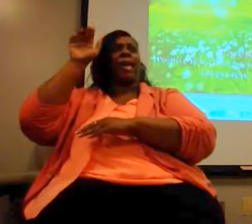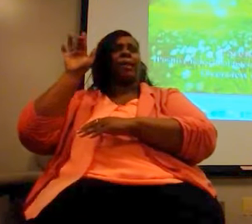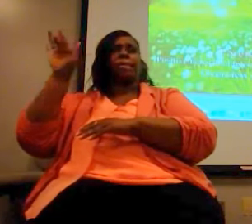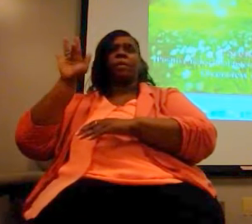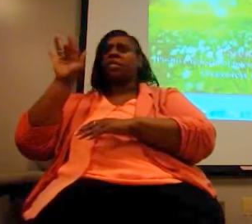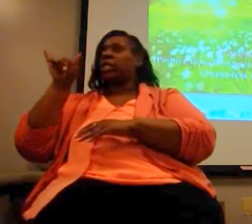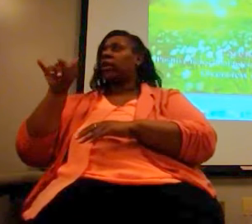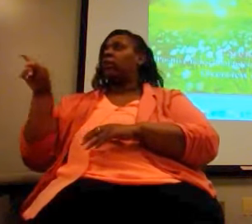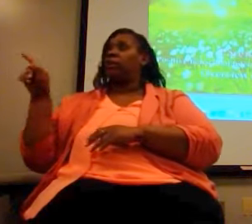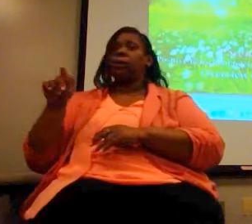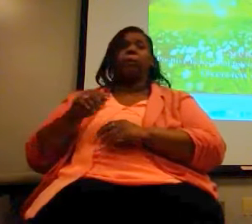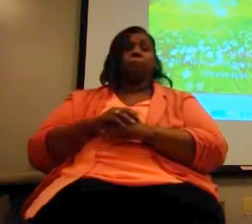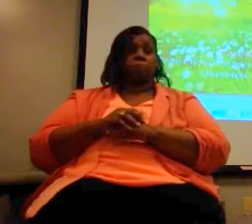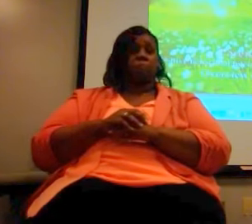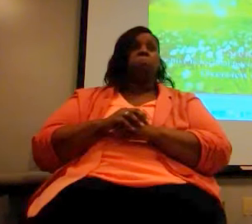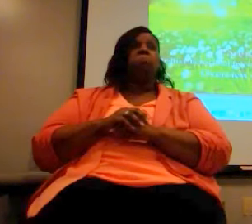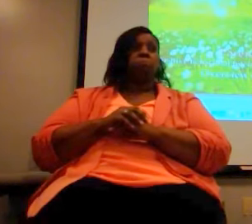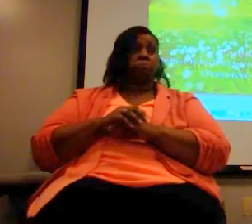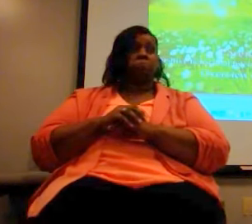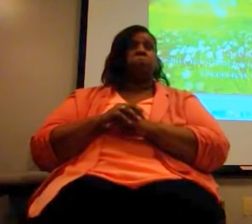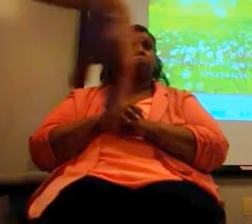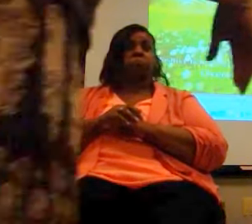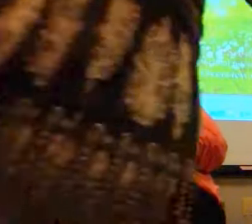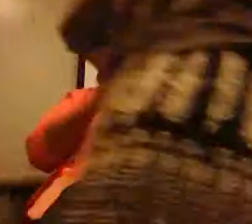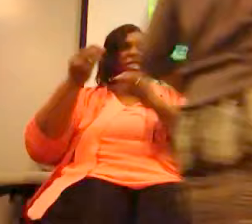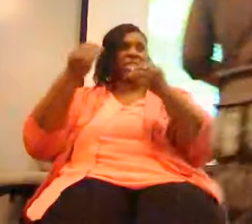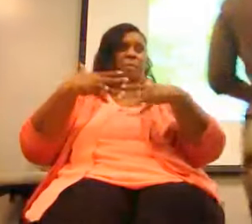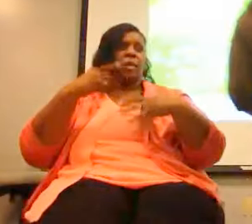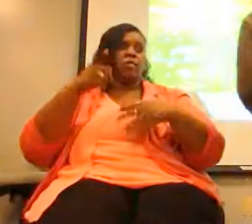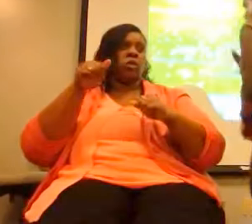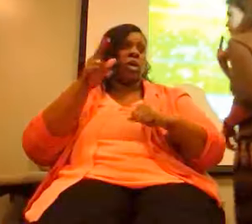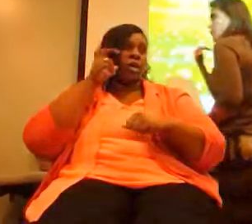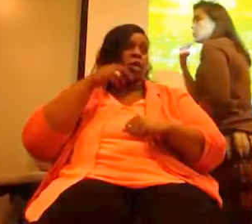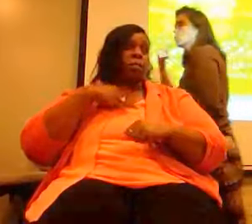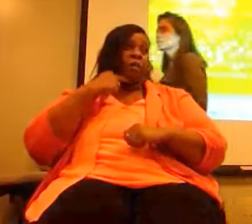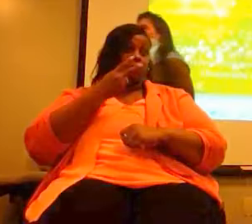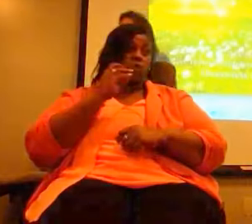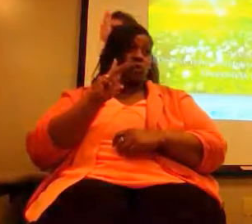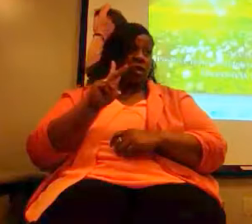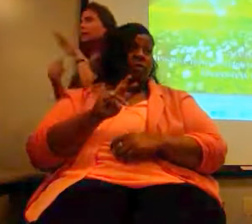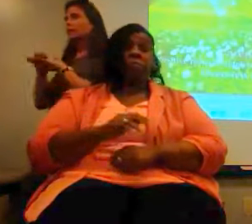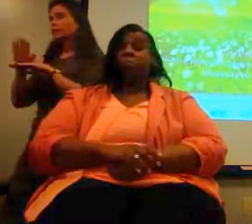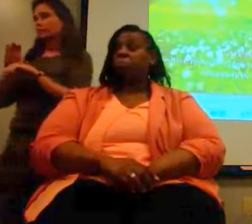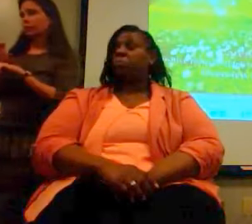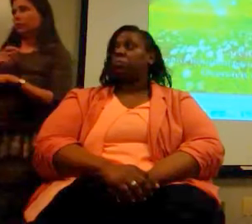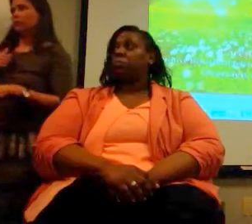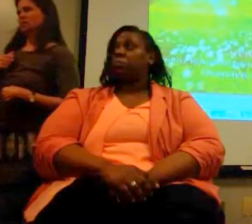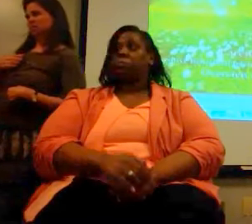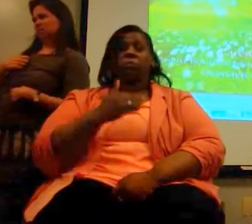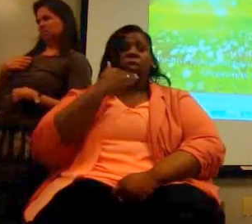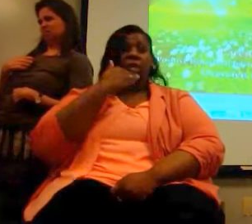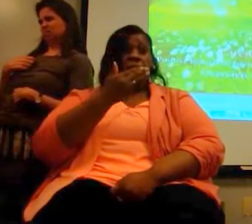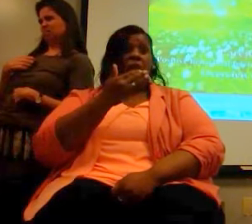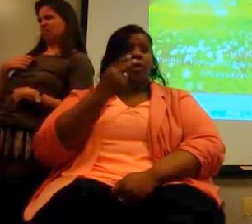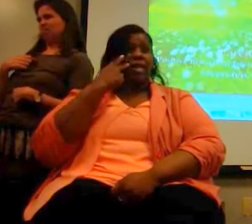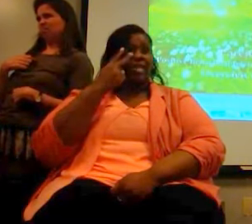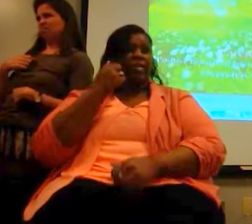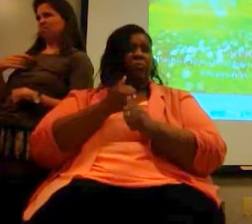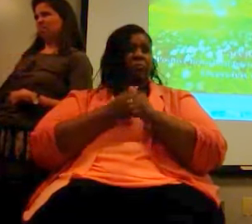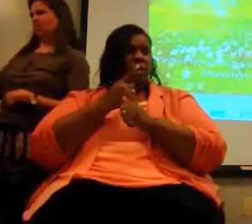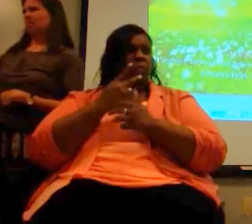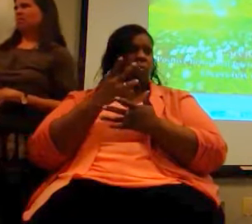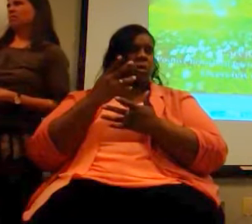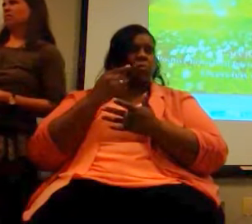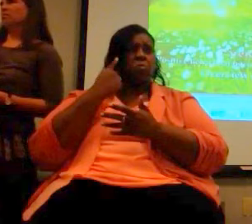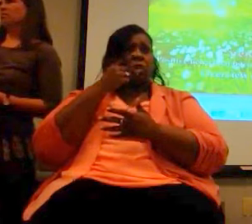a symbol of a hand. If you can click on that, let me know that you're hearing my voice. Okay? Thank you. It looks like everyone can